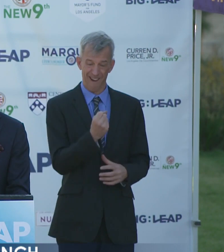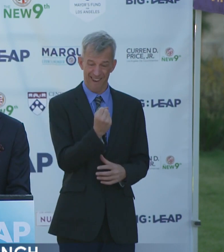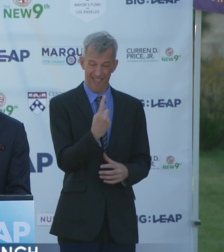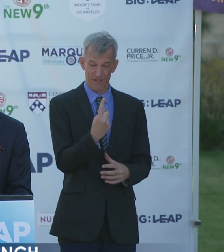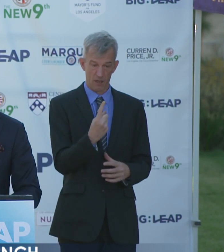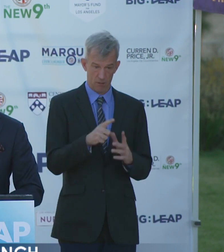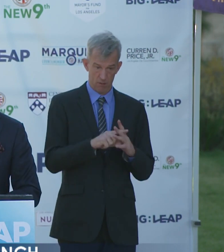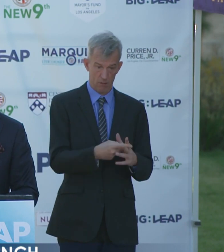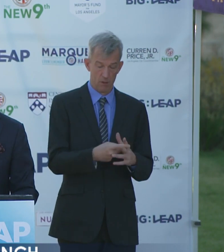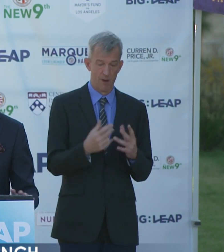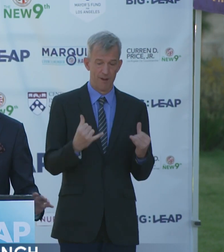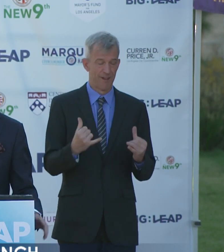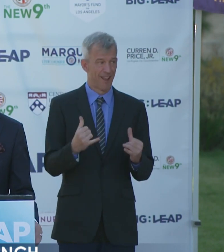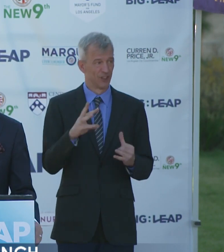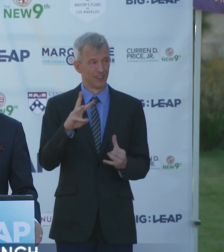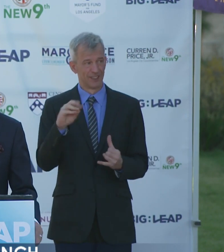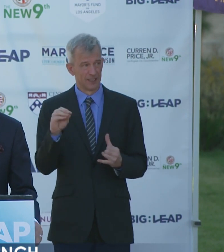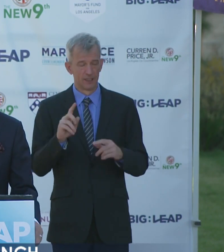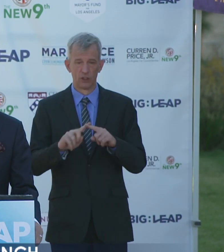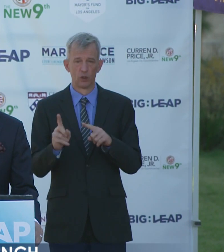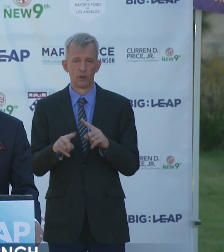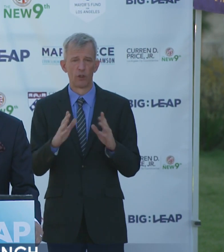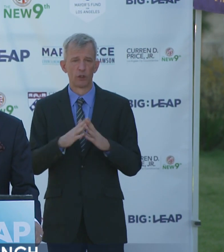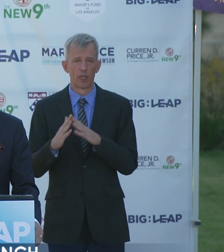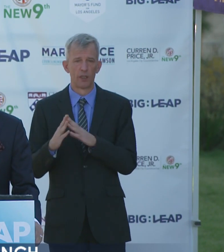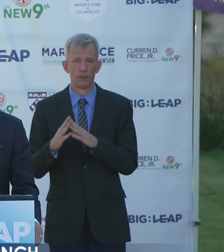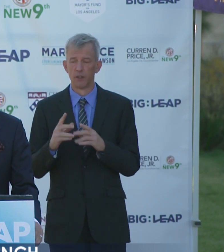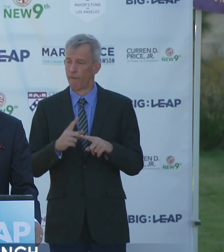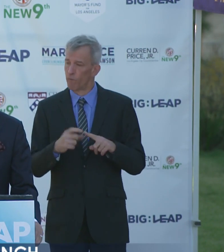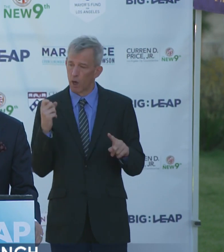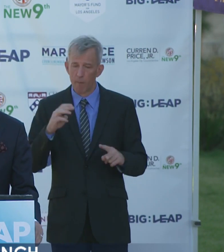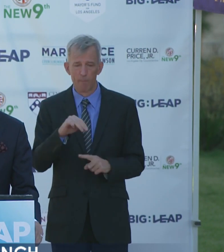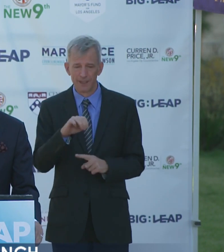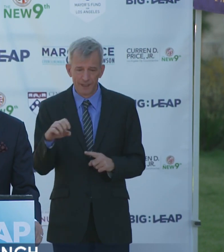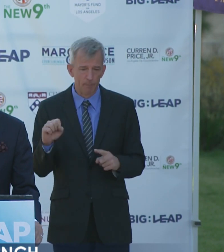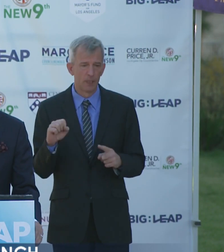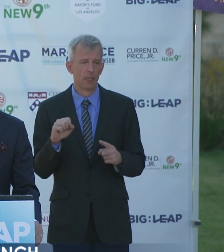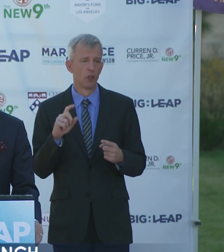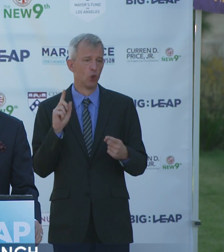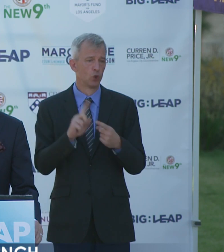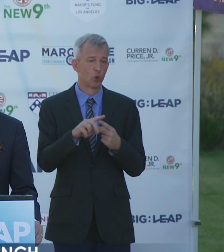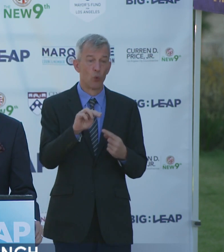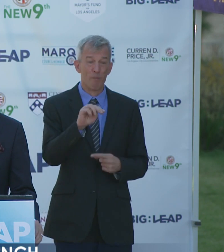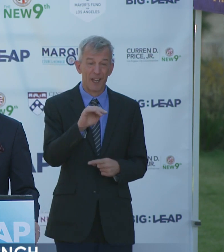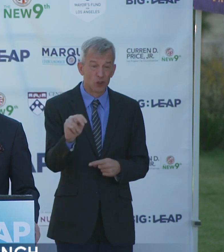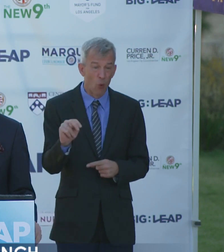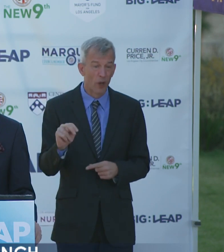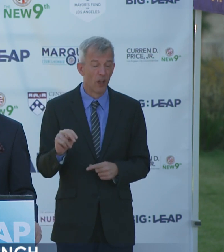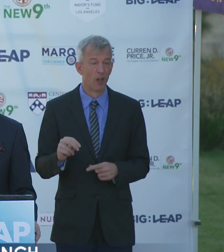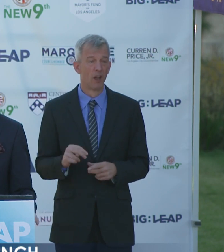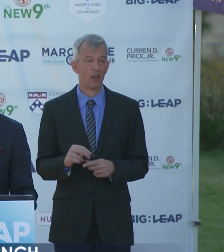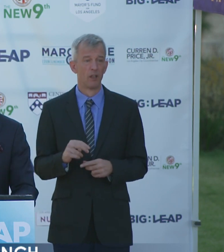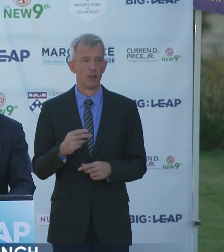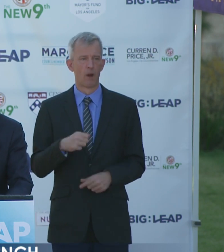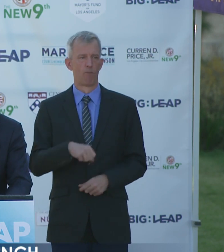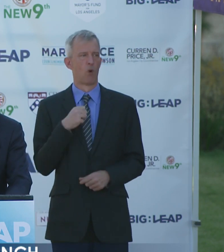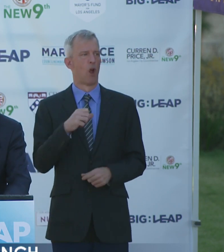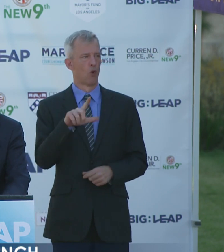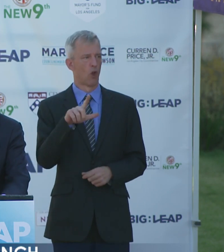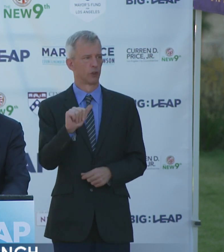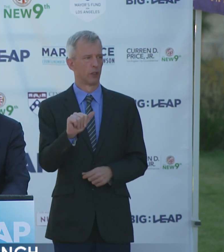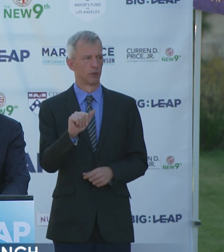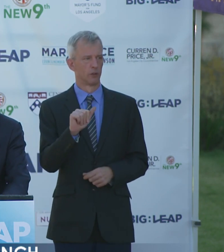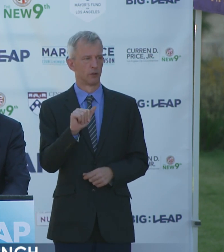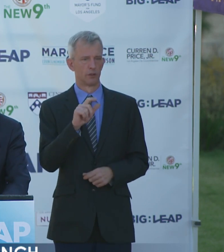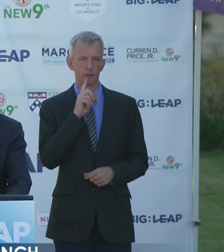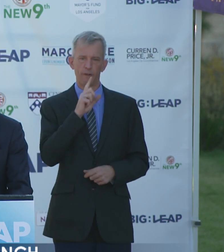cities. And momentum is growing across this country, from Mississippi to Minnesota, and I'm so proud Los Angeles is leading the charge. As